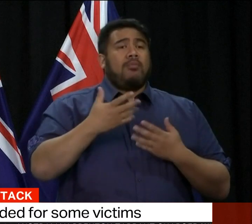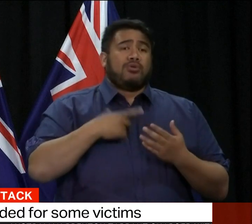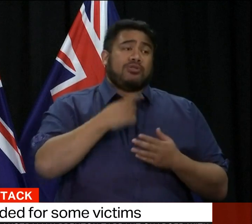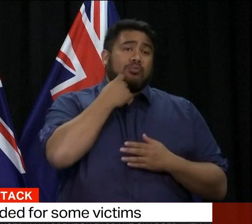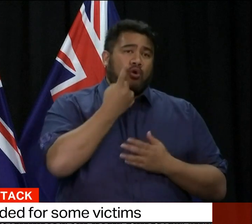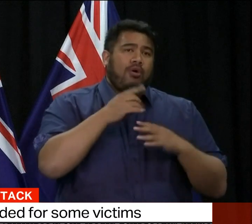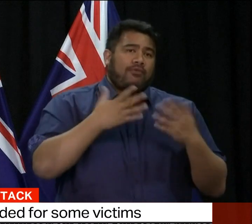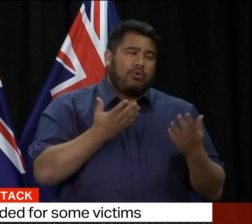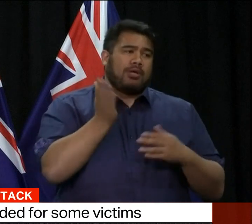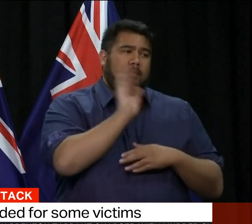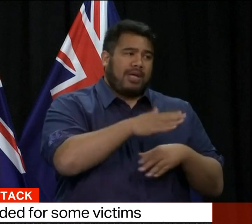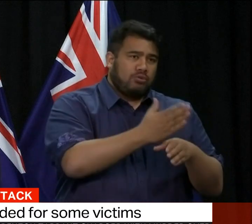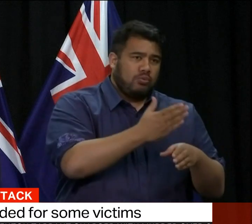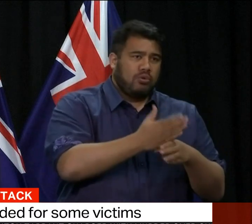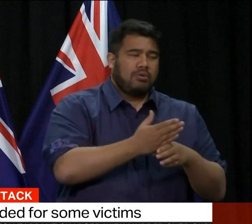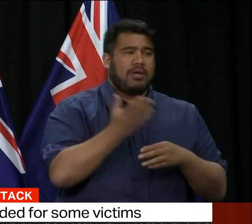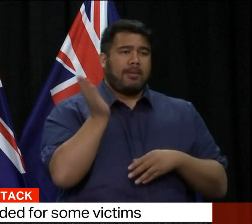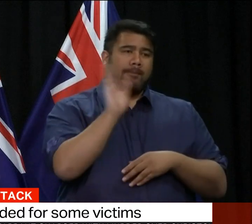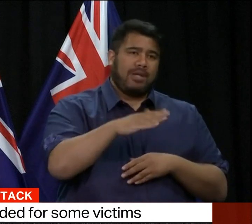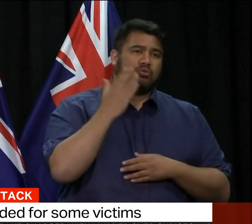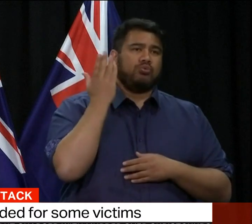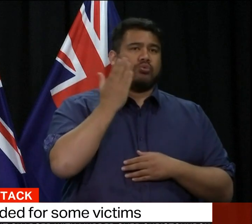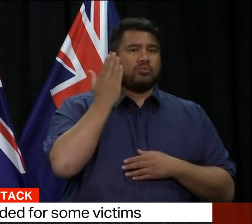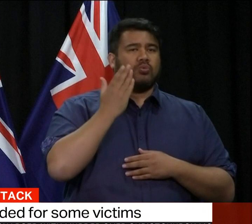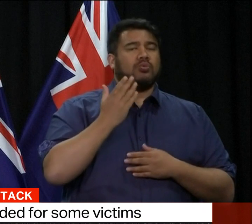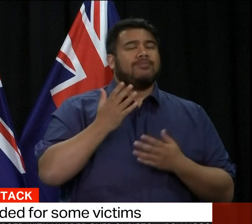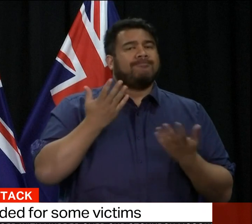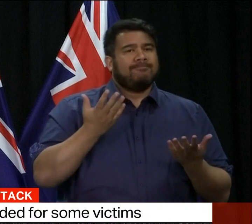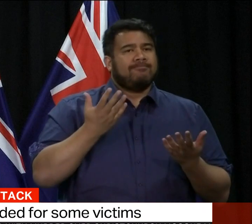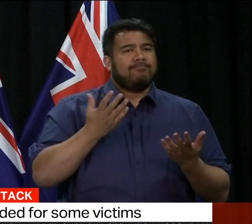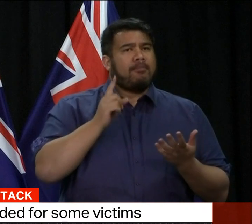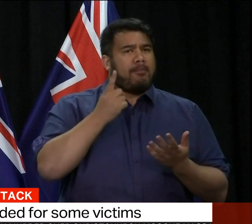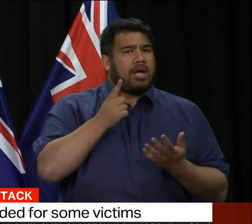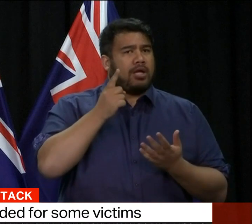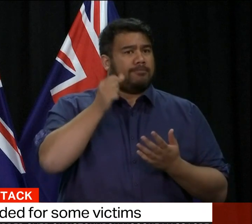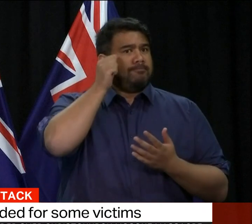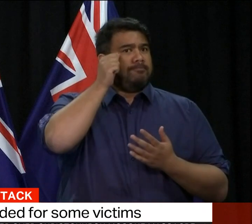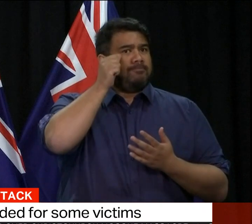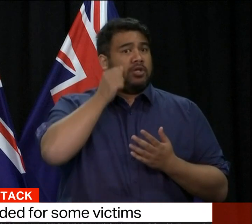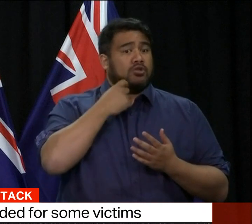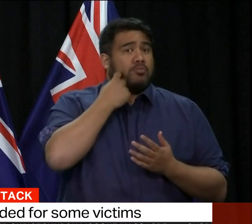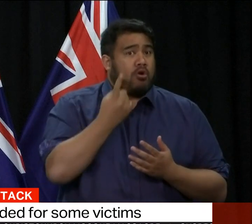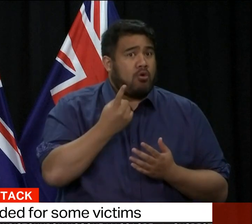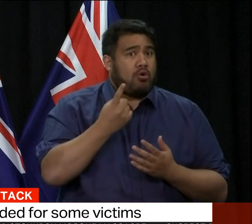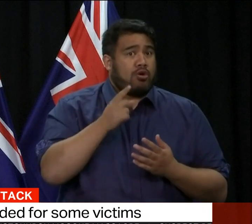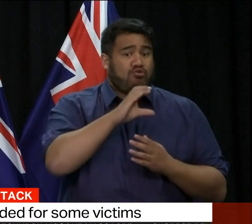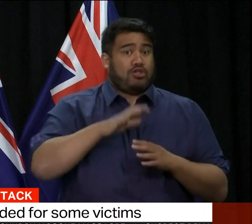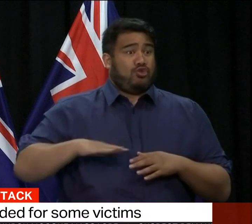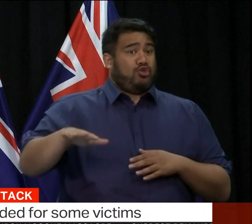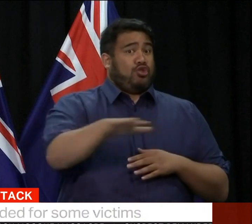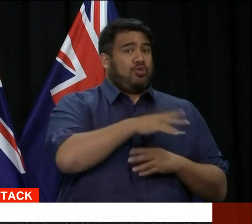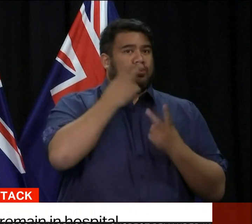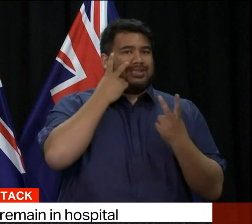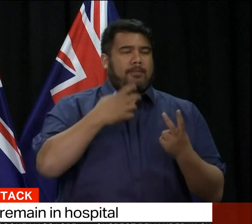tomorrow. Needless to say, there will be an increased police presence in Christchurch tomorrow to ensure